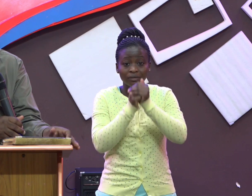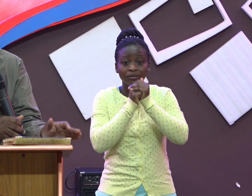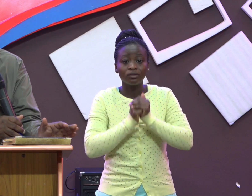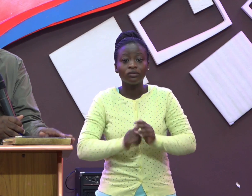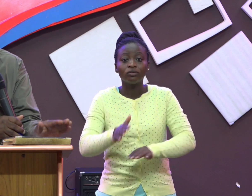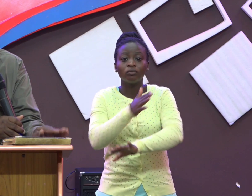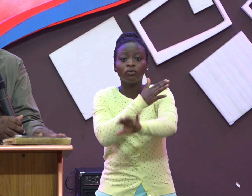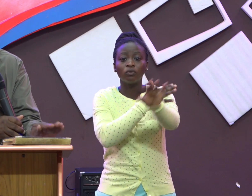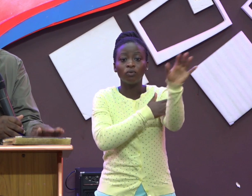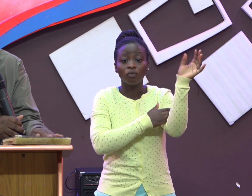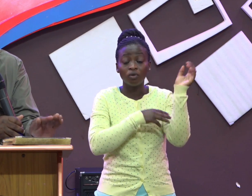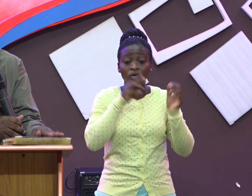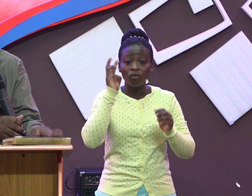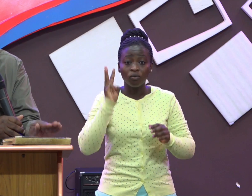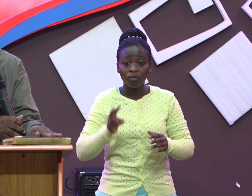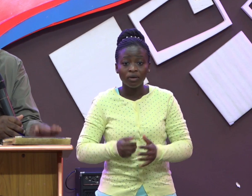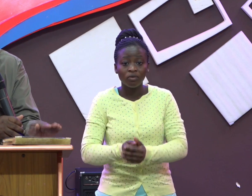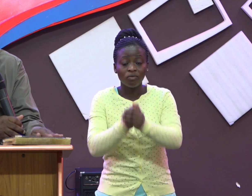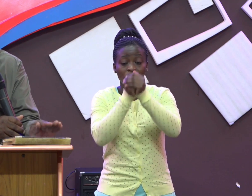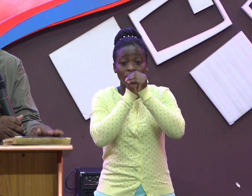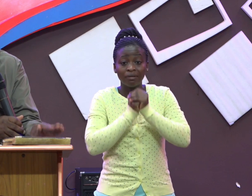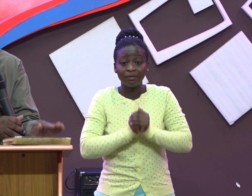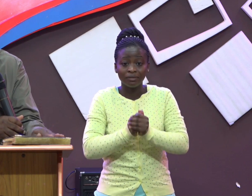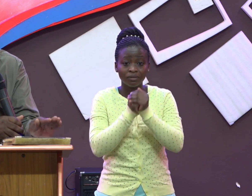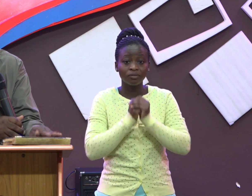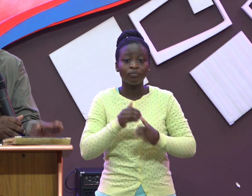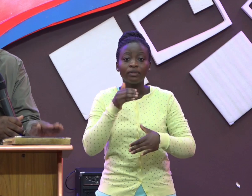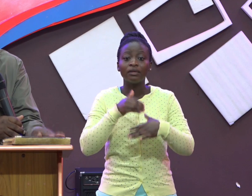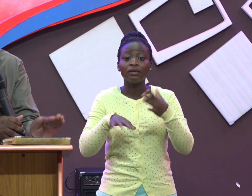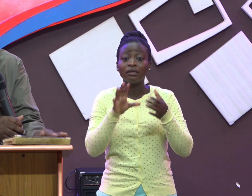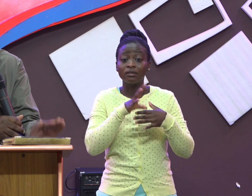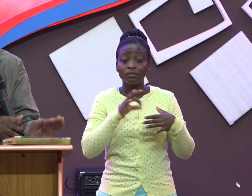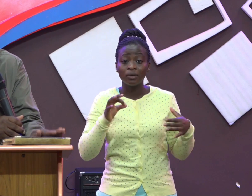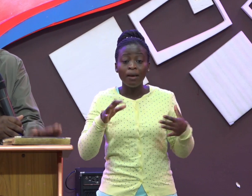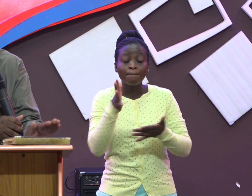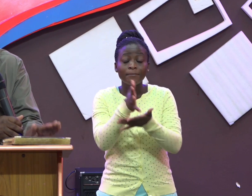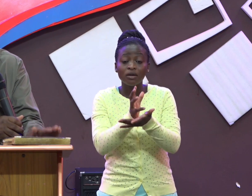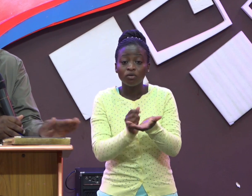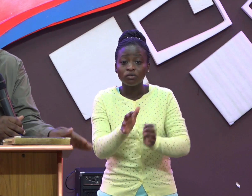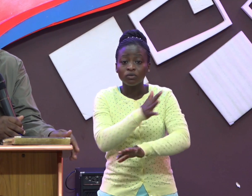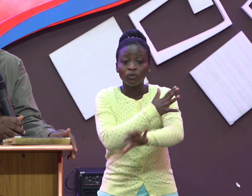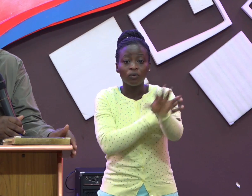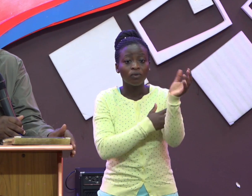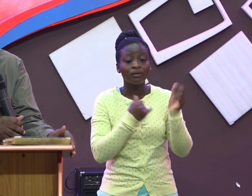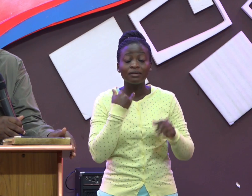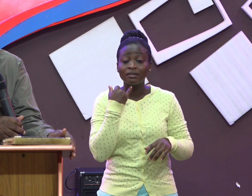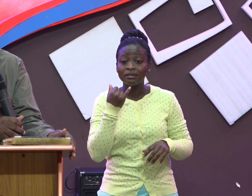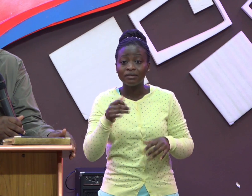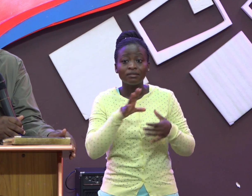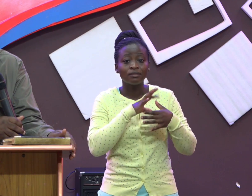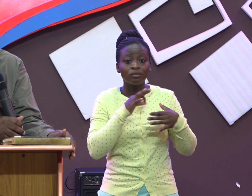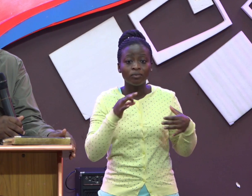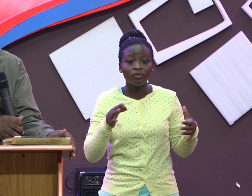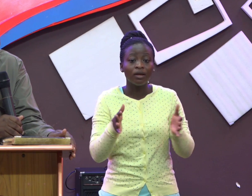and spirit. Because God is spirit, and those who worship Him must worship Him in spirit